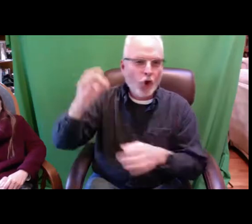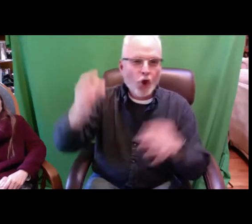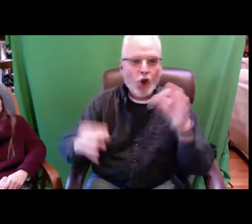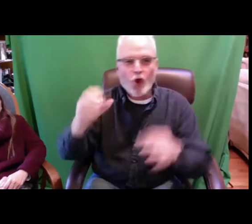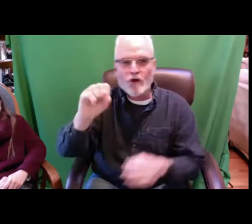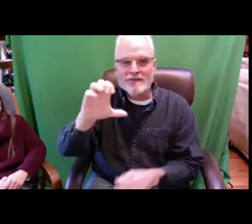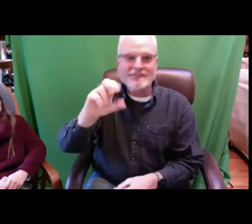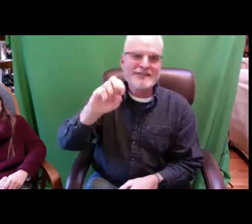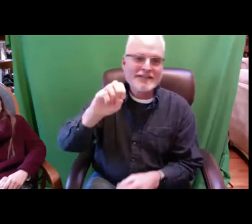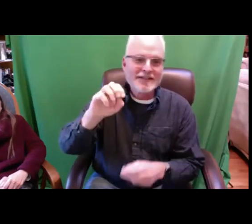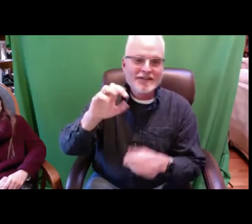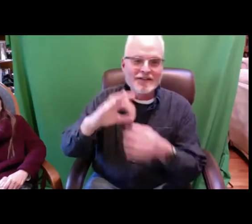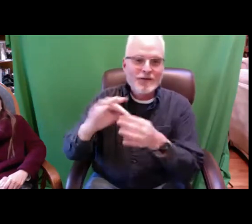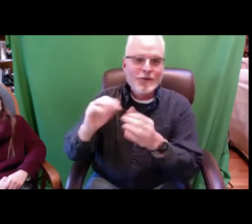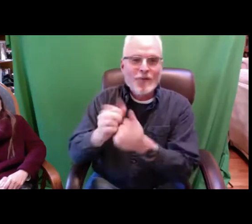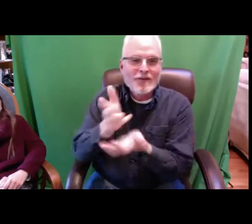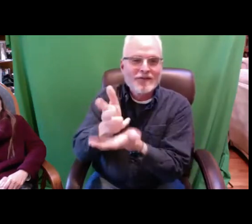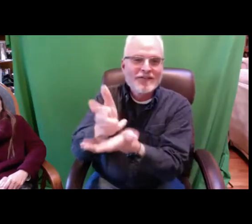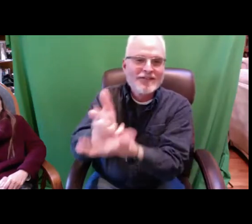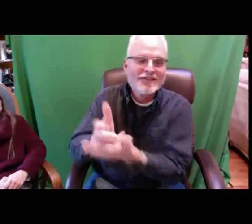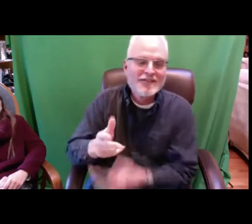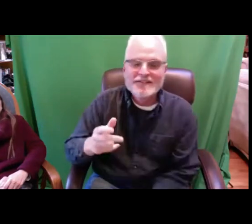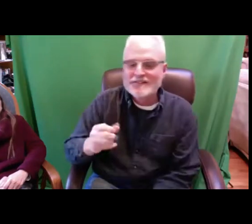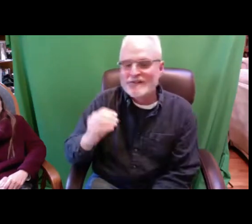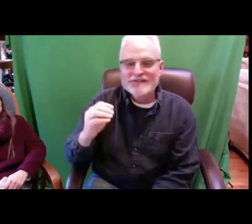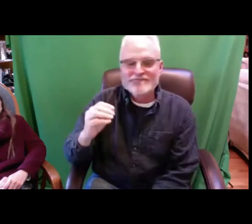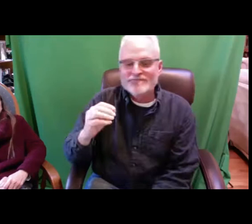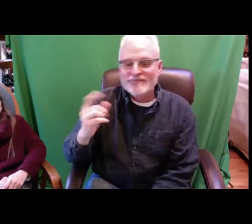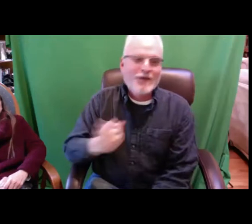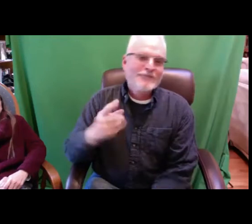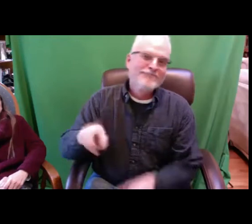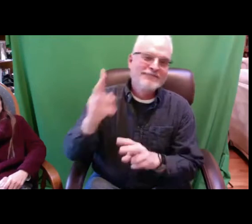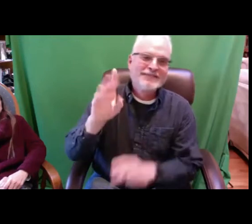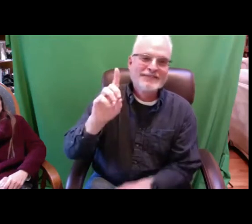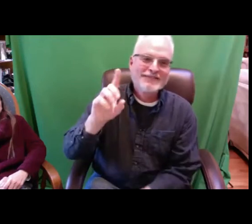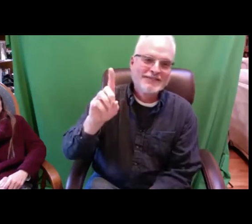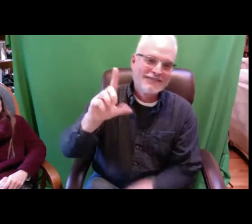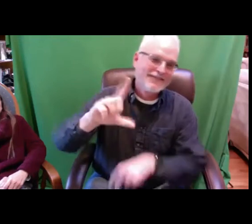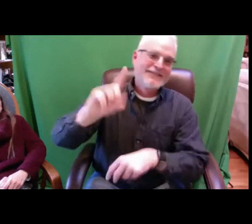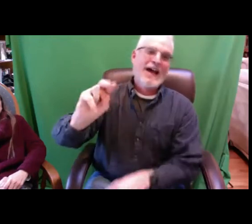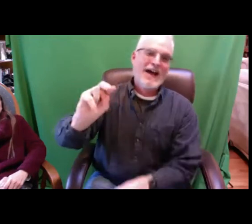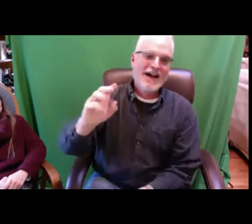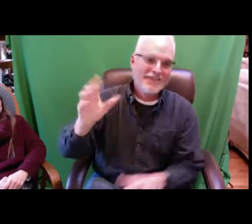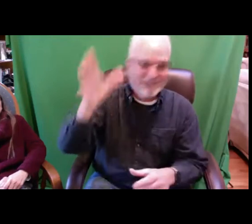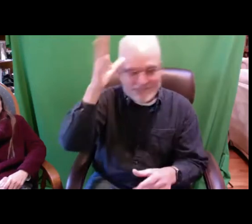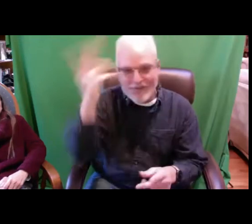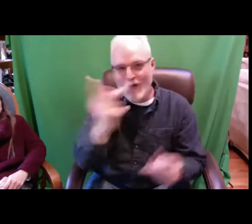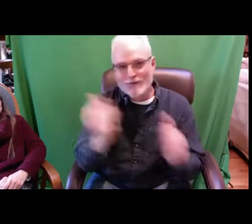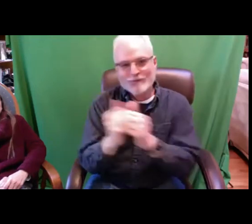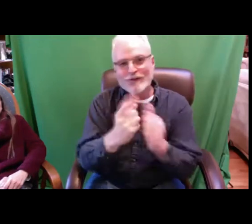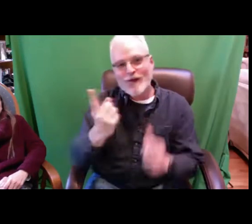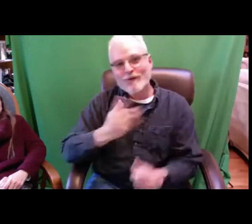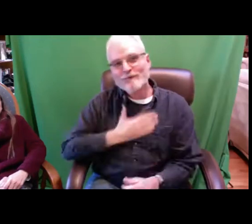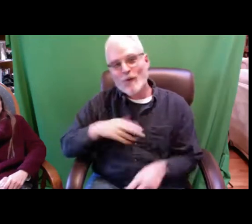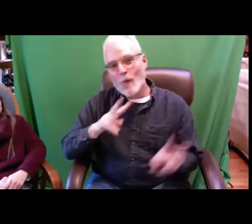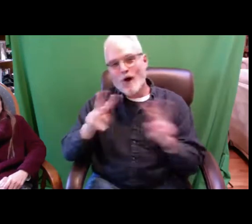the movie, there is like a film of them that I saw there, and it was about people